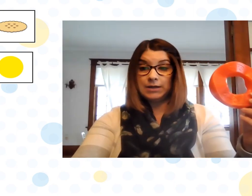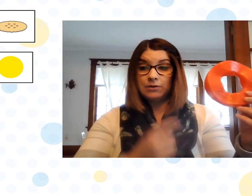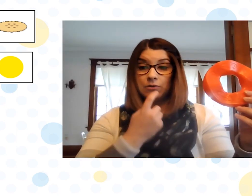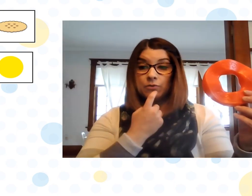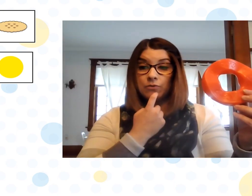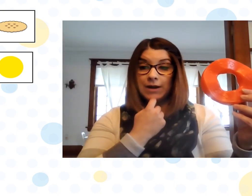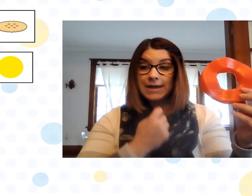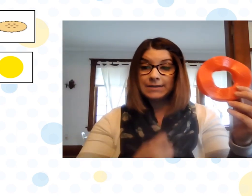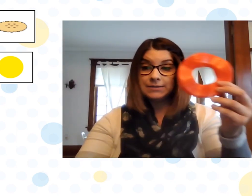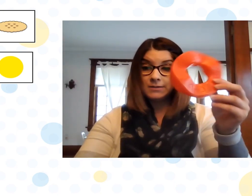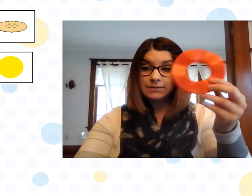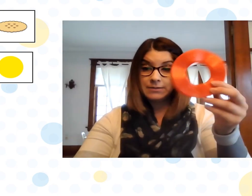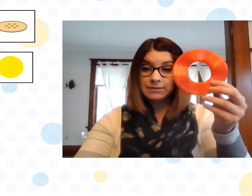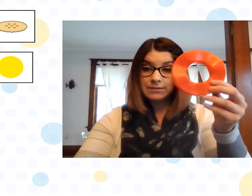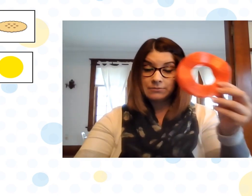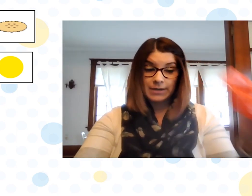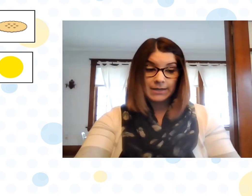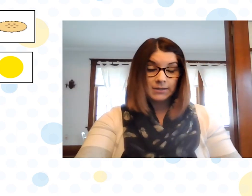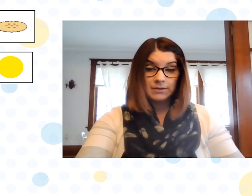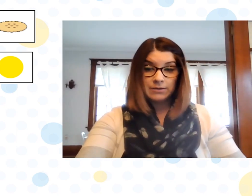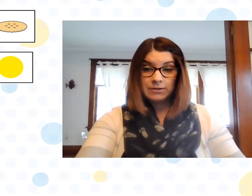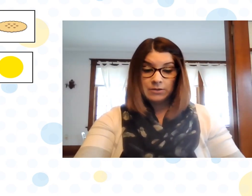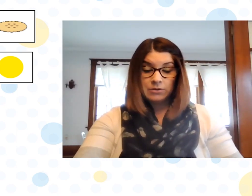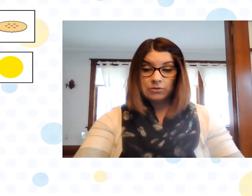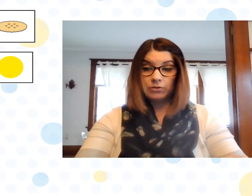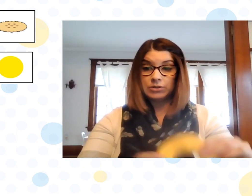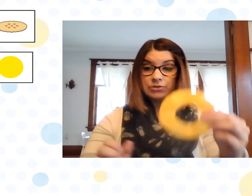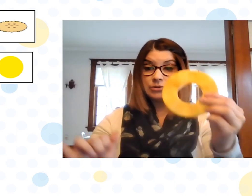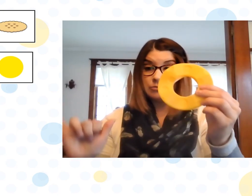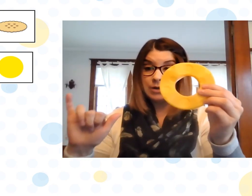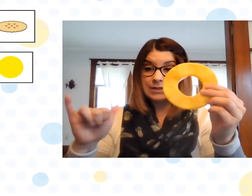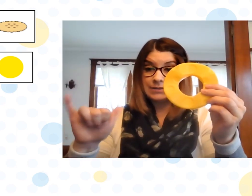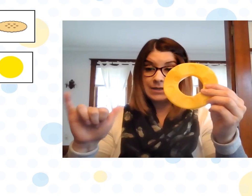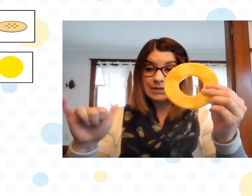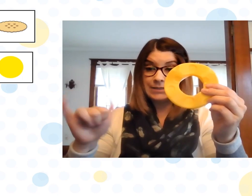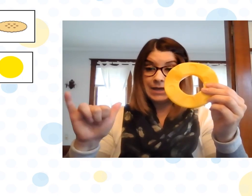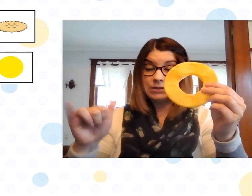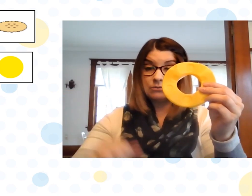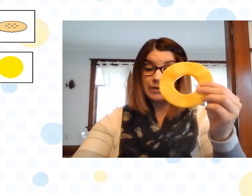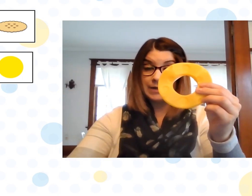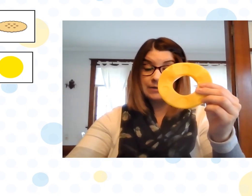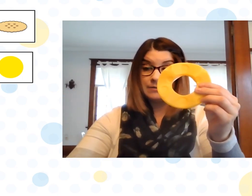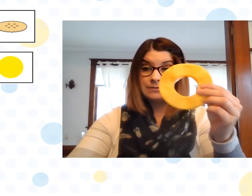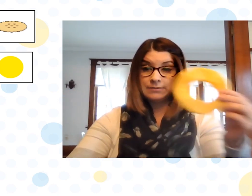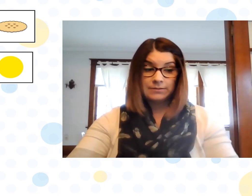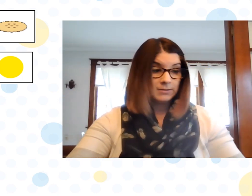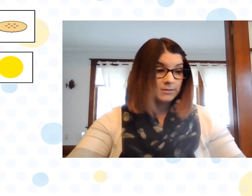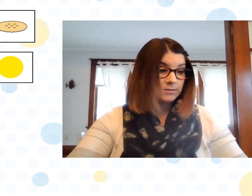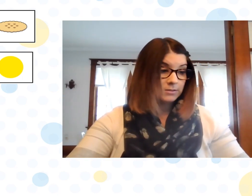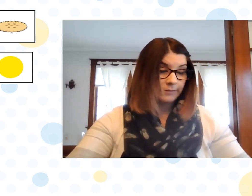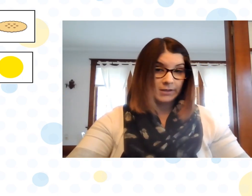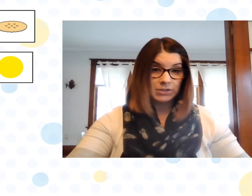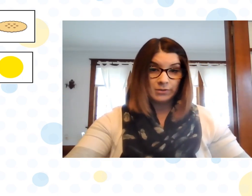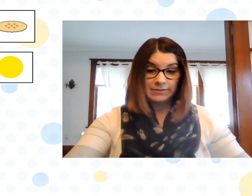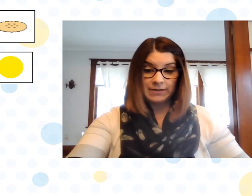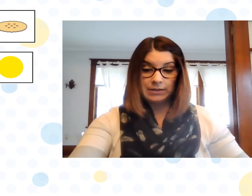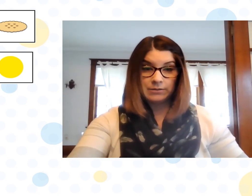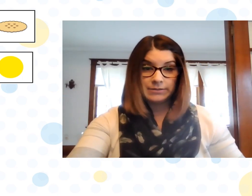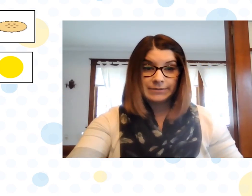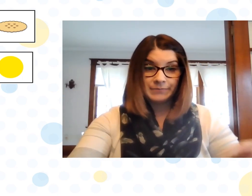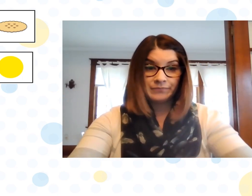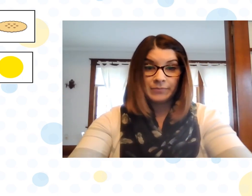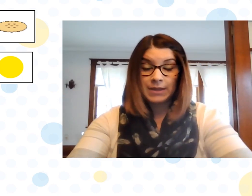the red ring or do you want the yellow ring? So giving a choice of